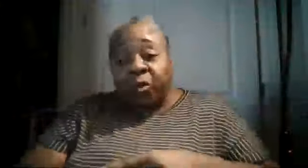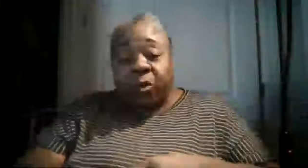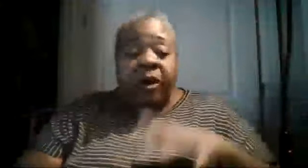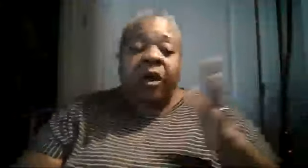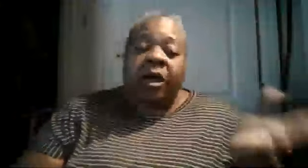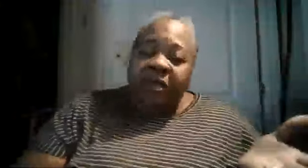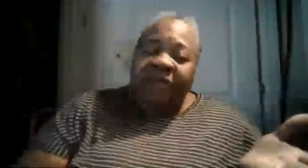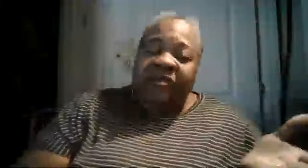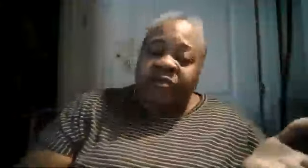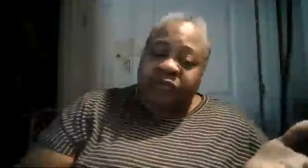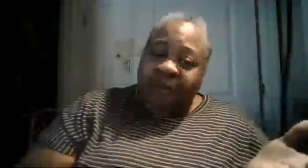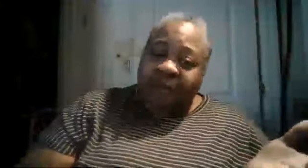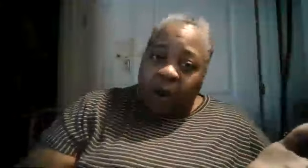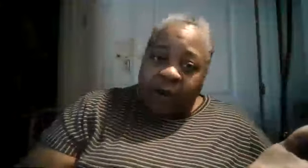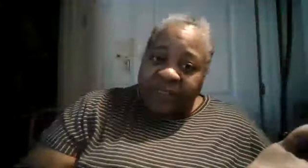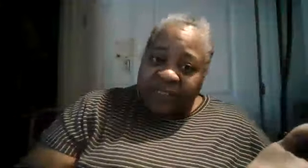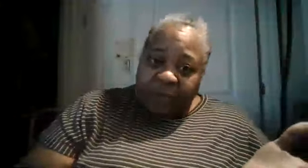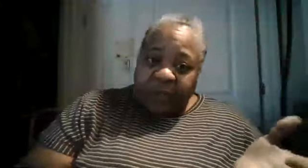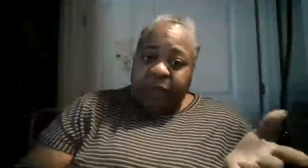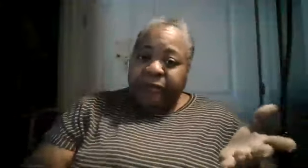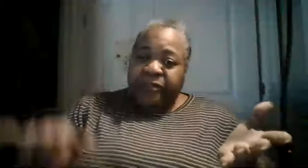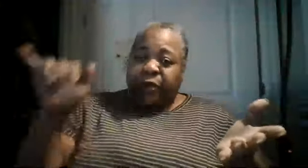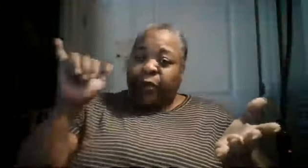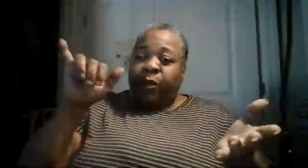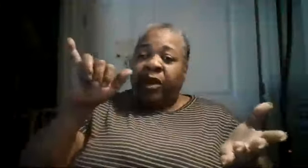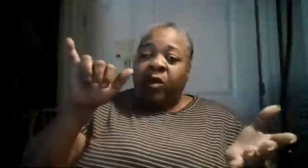your. All you have to do is drop the R to spell you. So,